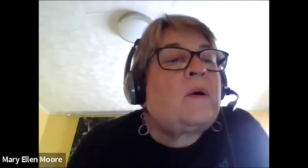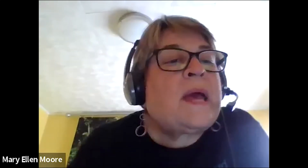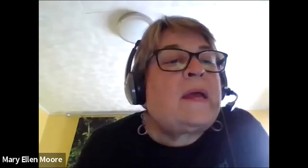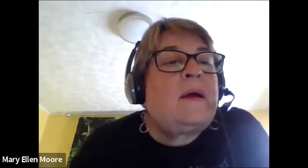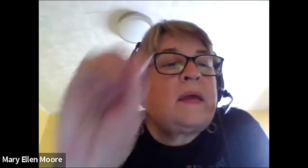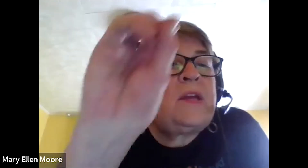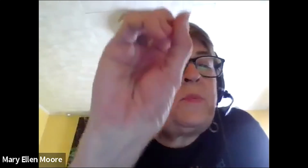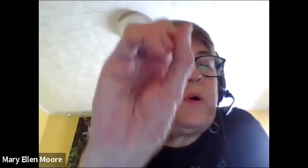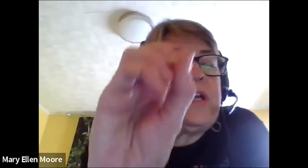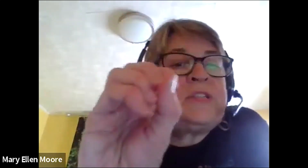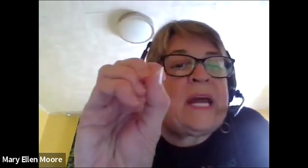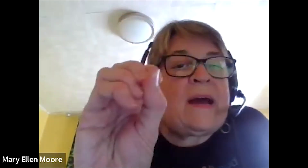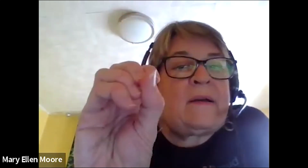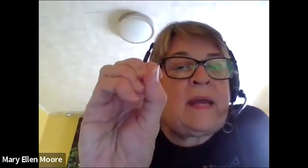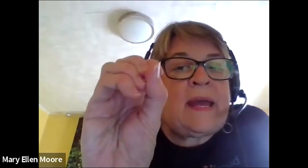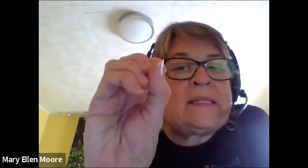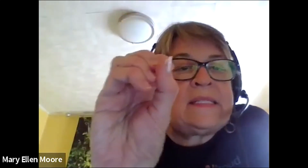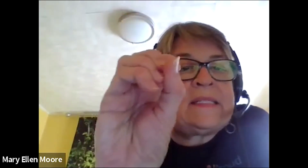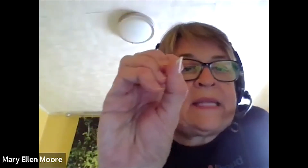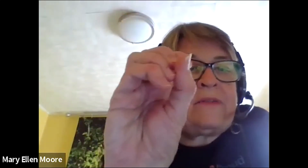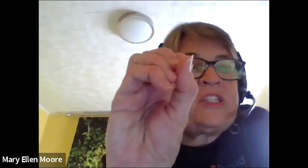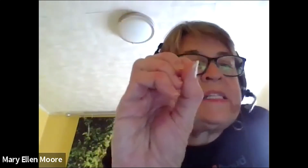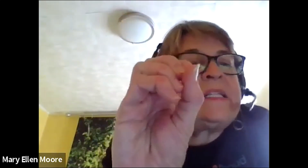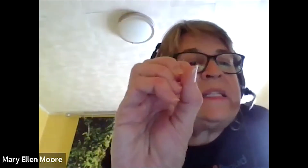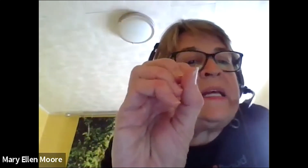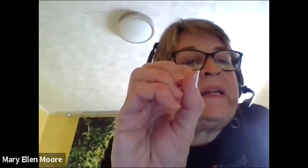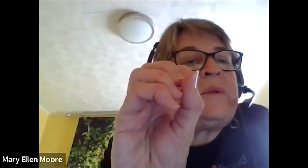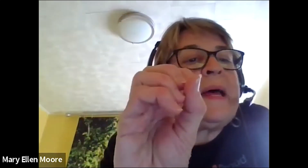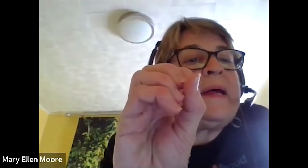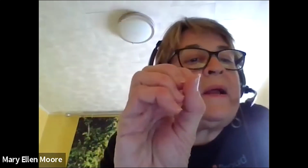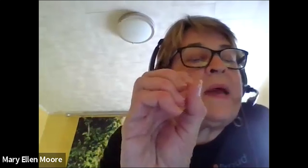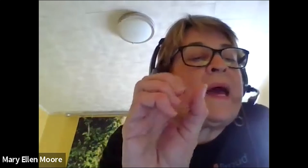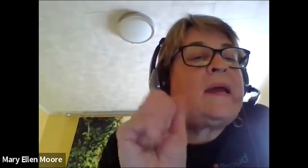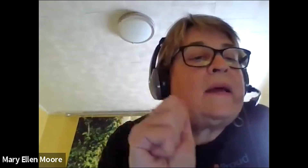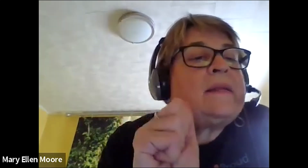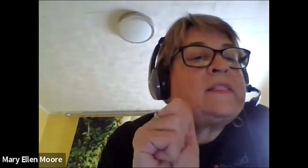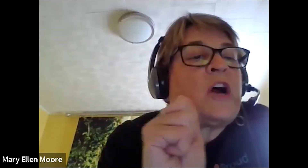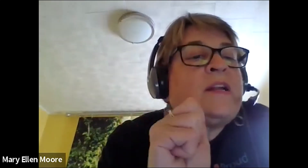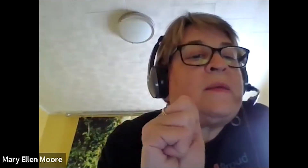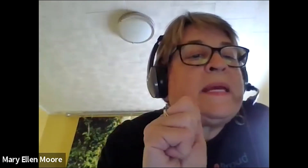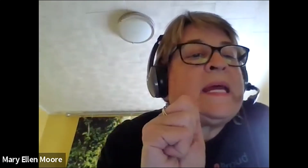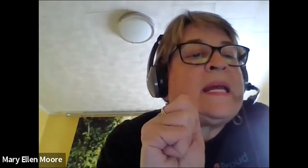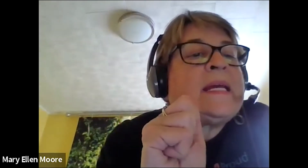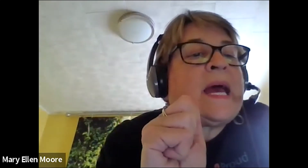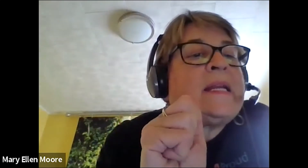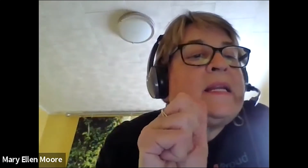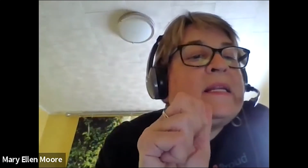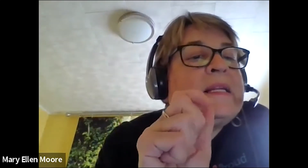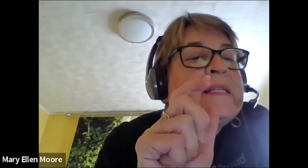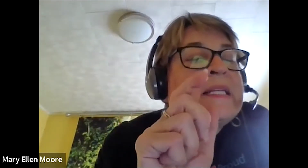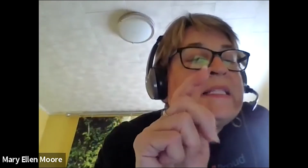Okay, can you put your hand down just a little bit? Okay, start at the beginning again. Is it